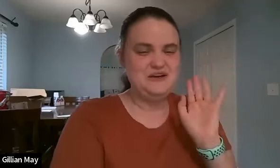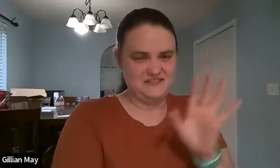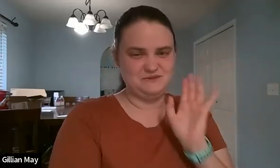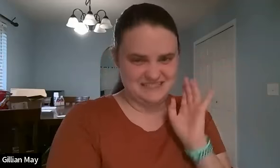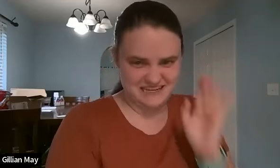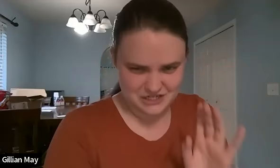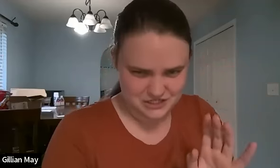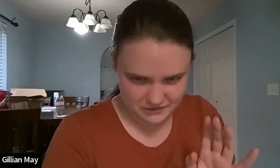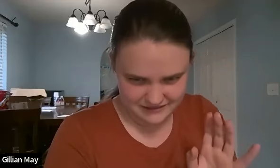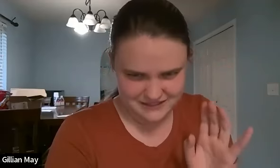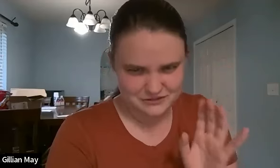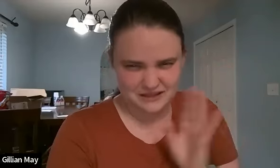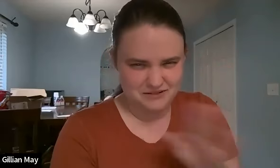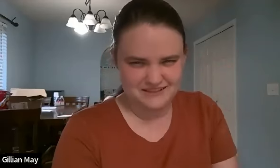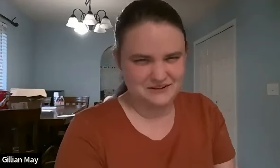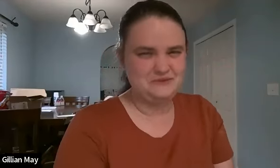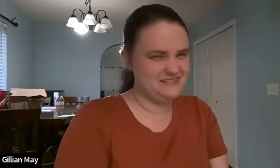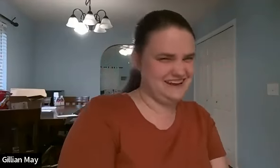that's why it's getting to her. She's like, wait, these are like completely new words now.